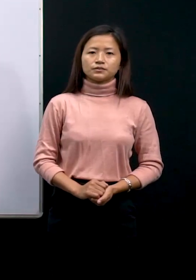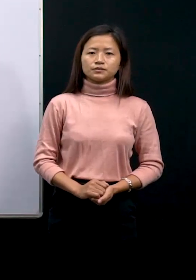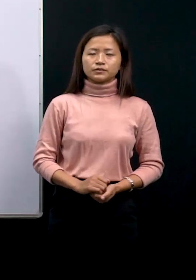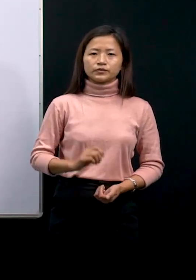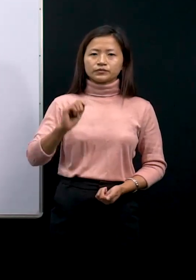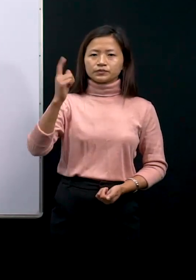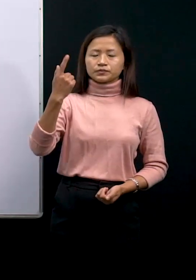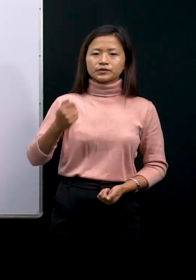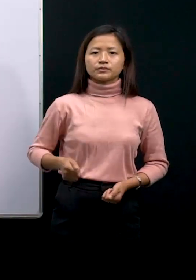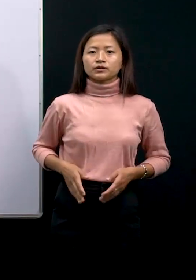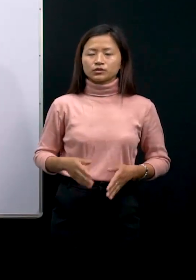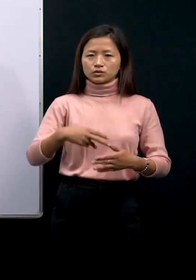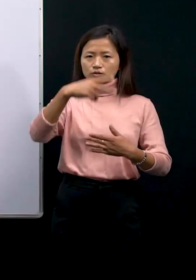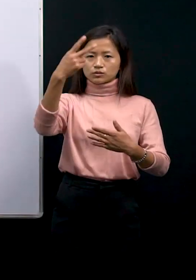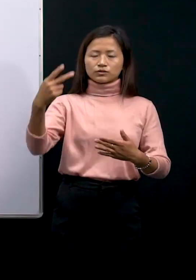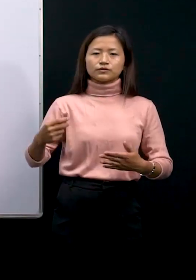First let me draw that figure so that